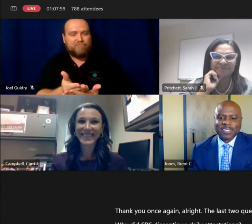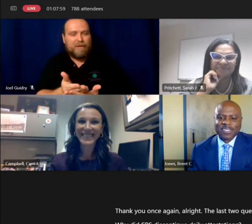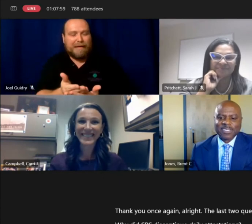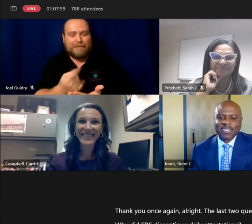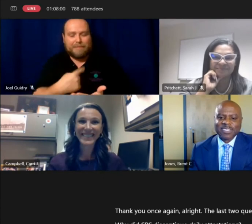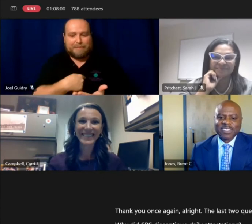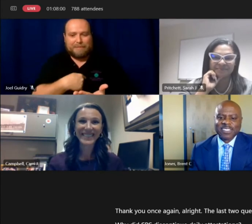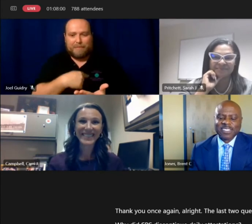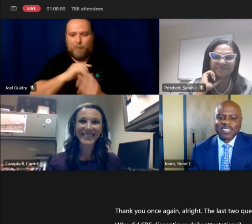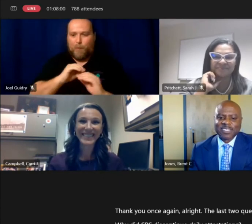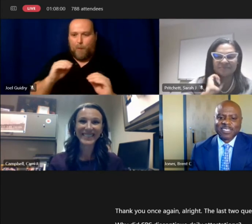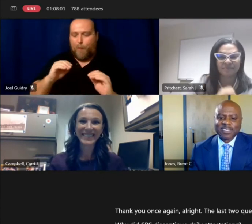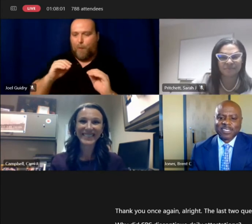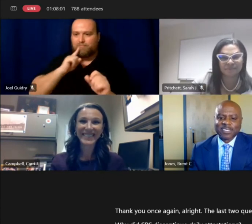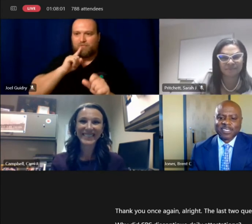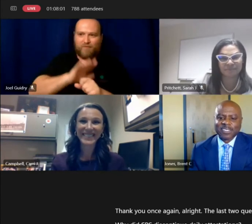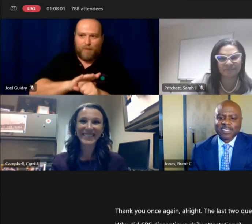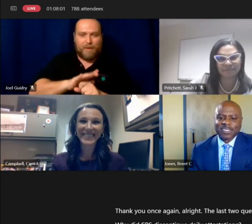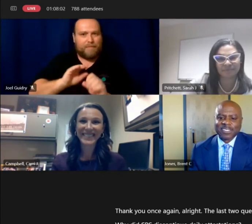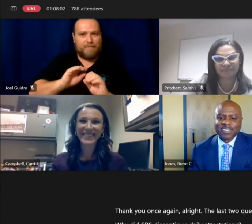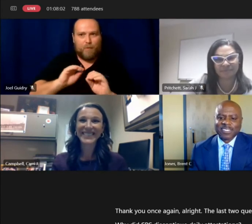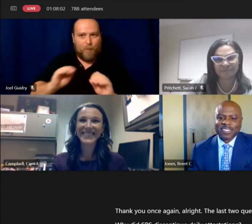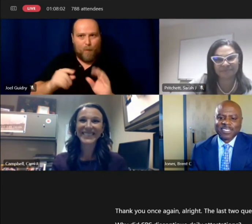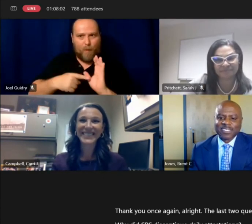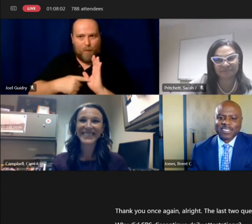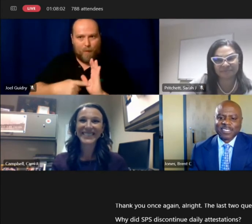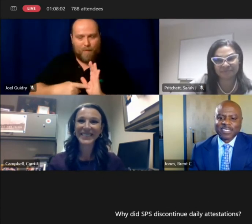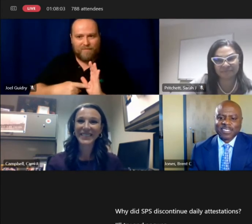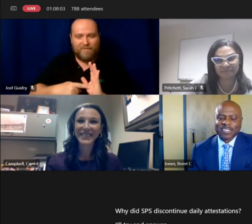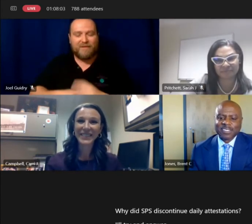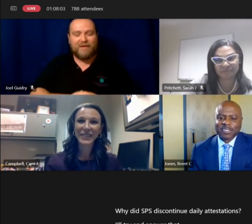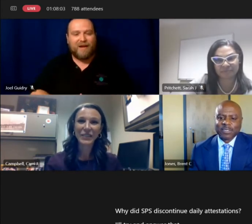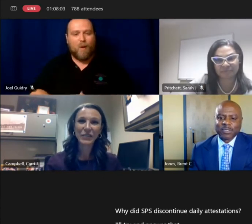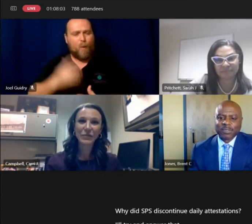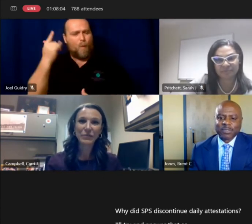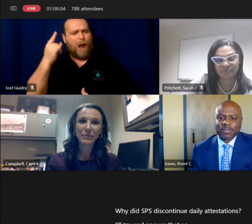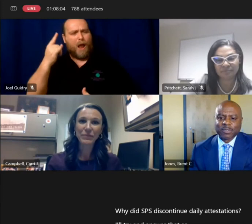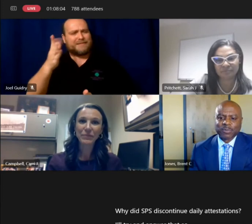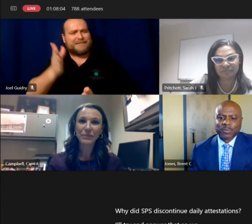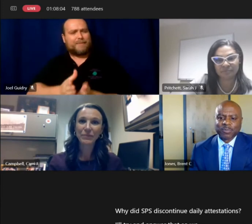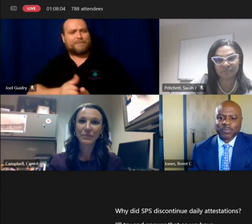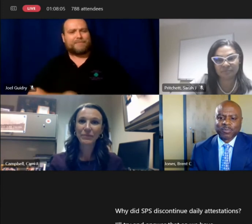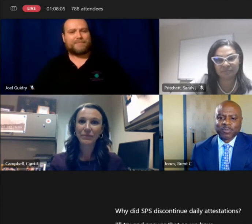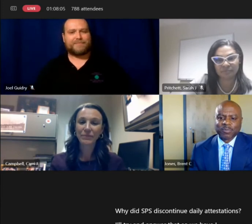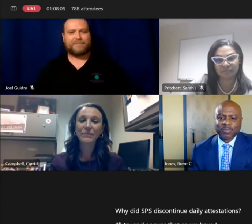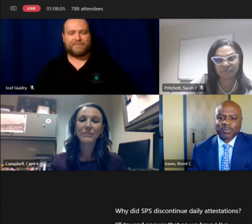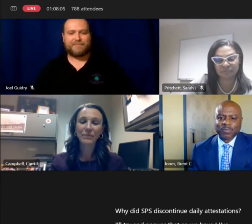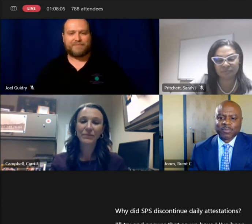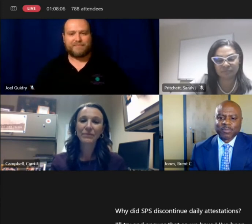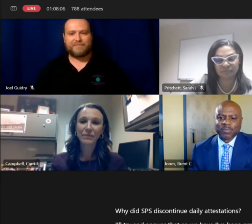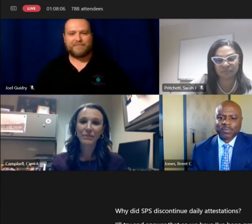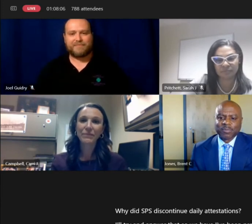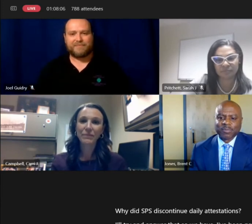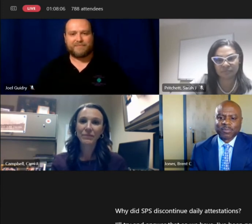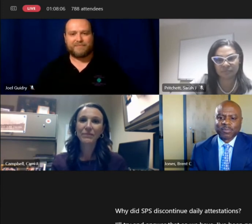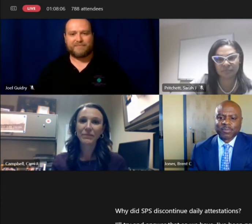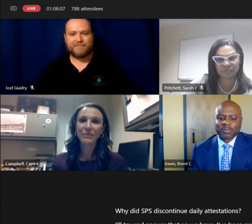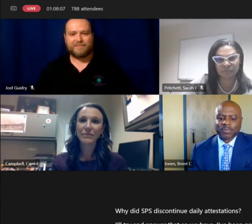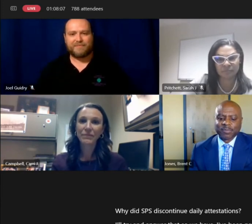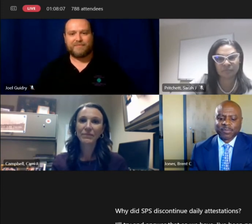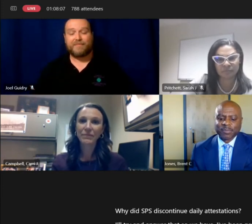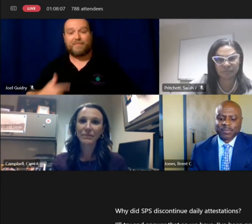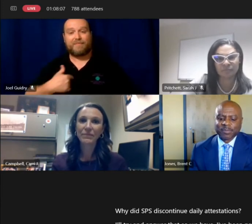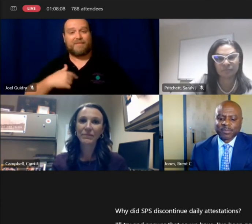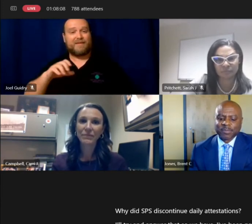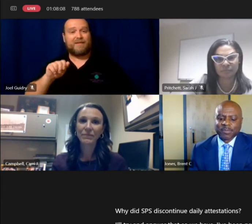Well, I'll try and answer that. So we have, I've been proud and love doing this work with the